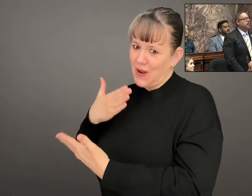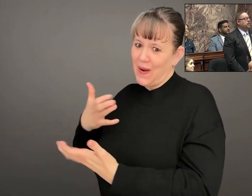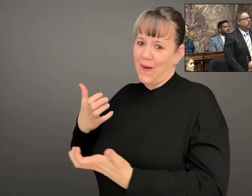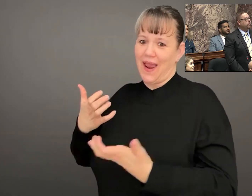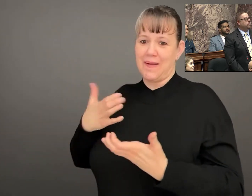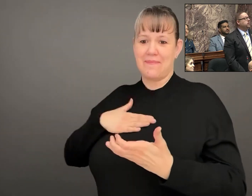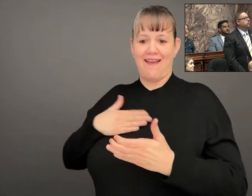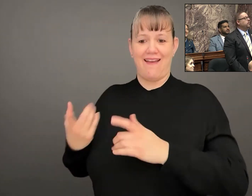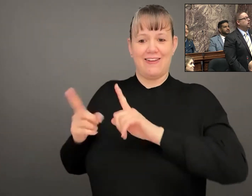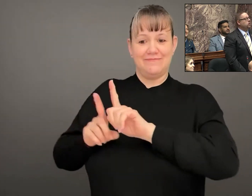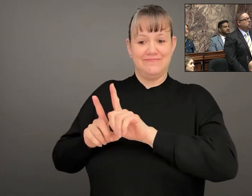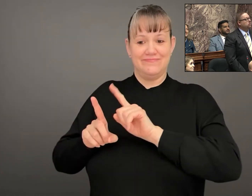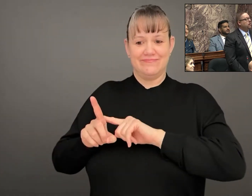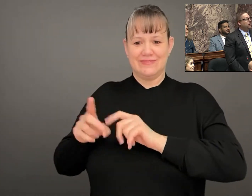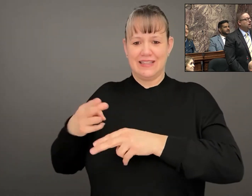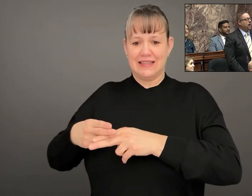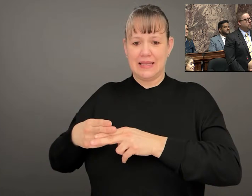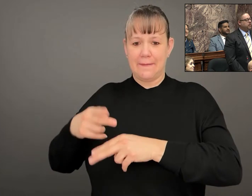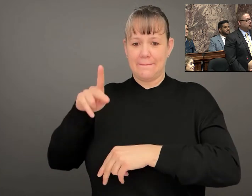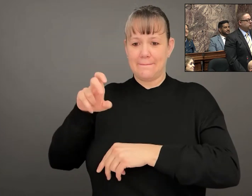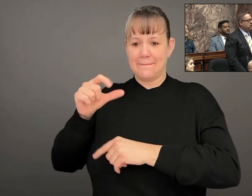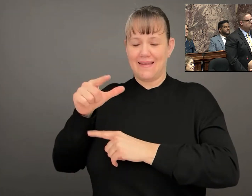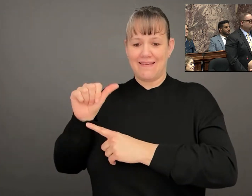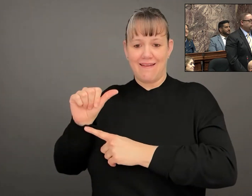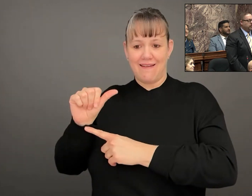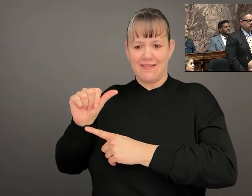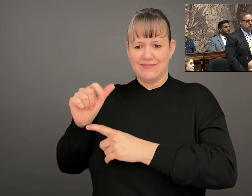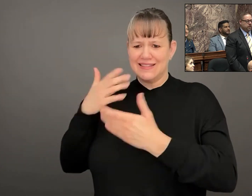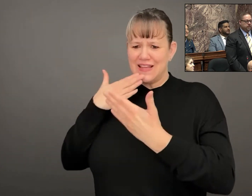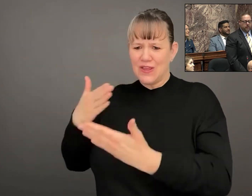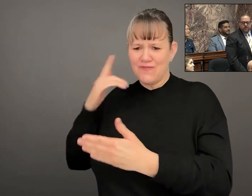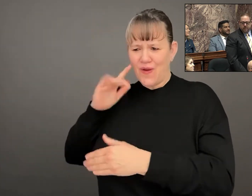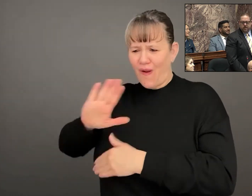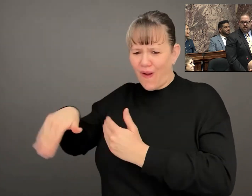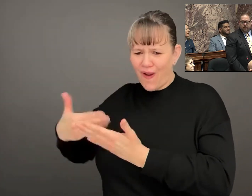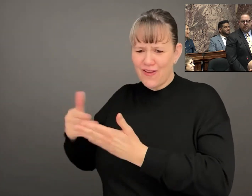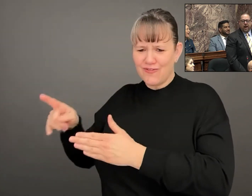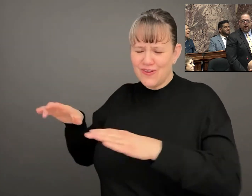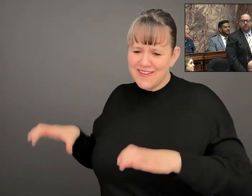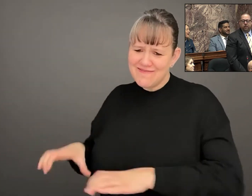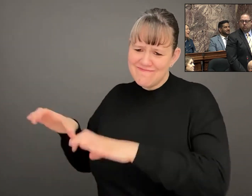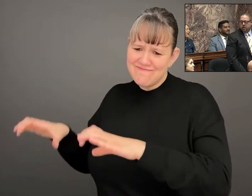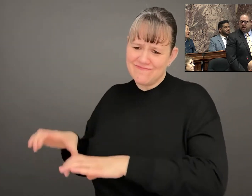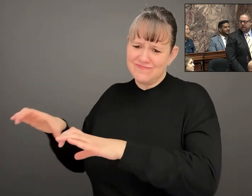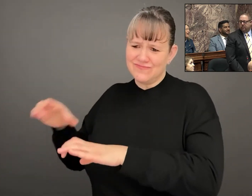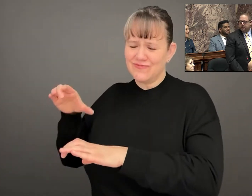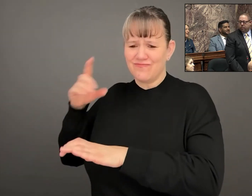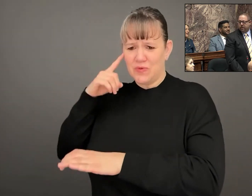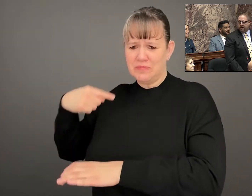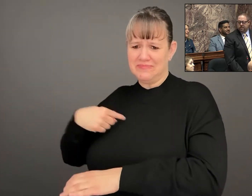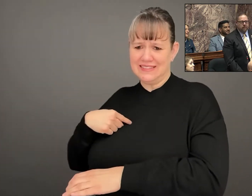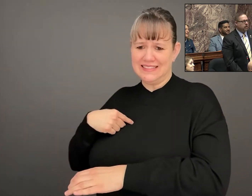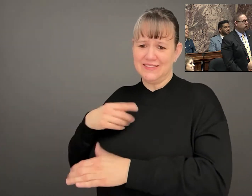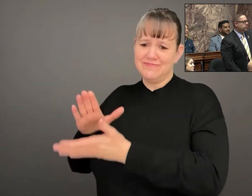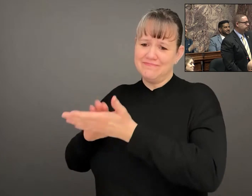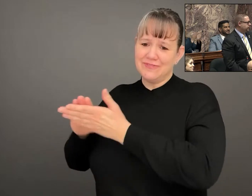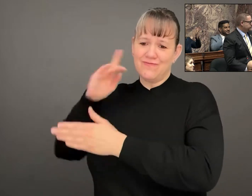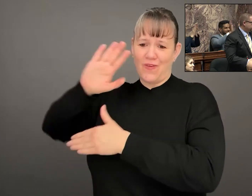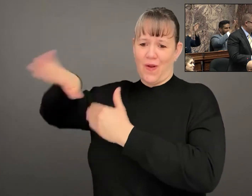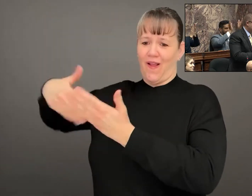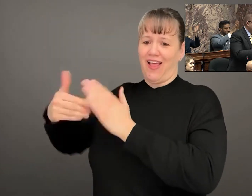wanted to say thank you very much for everything you do. I think that we should give all of our legislative assistants a big hand for the work that they do to support us. Thank